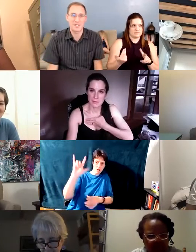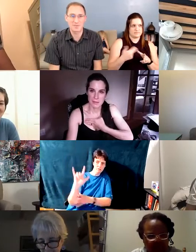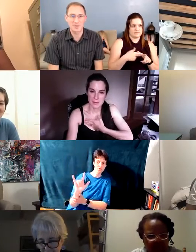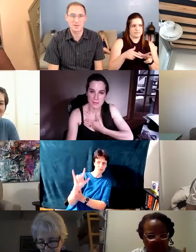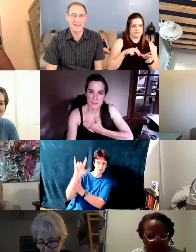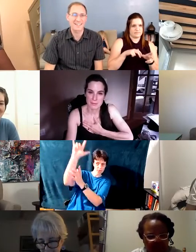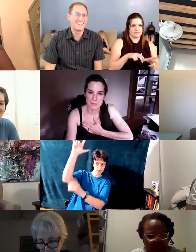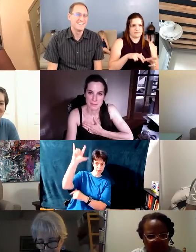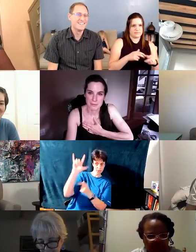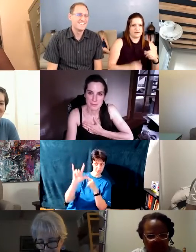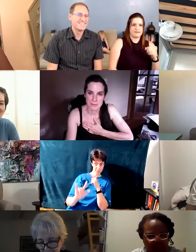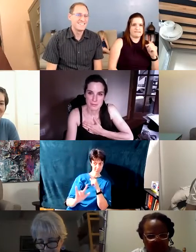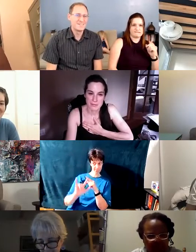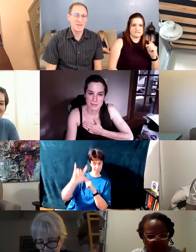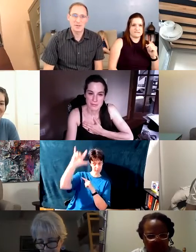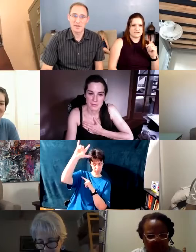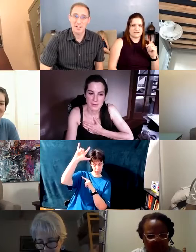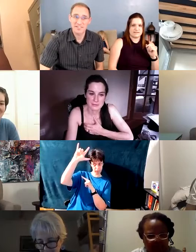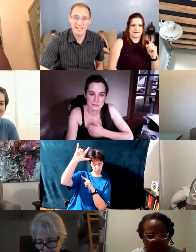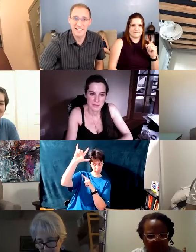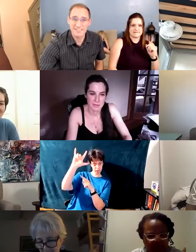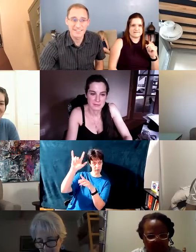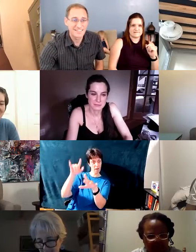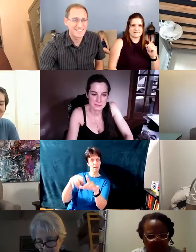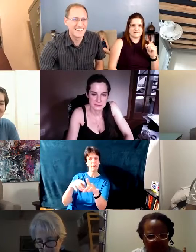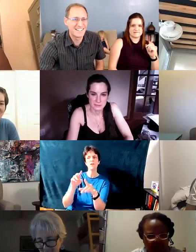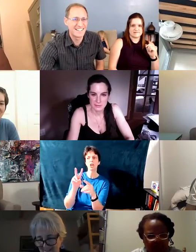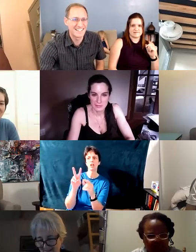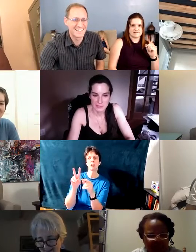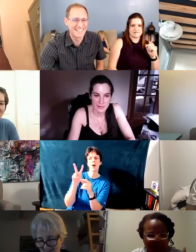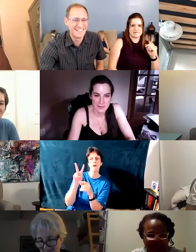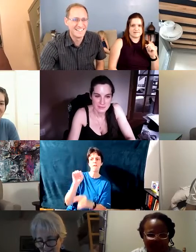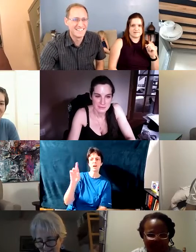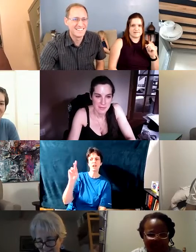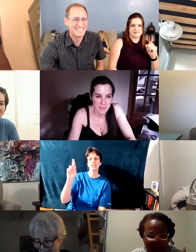if you want to be morbid about it. Maybe you're better off skydiving.